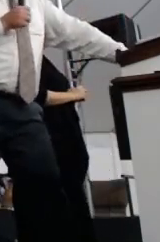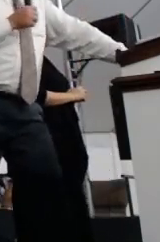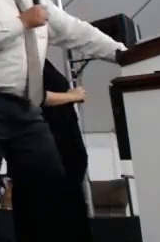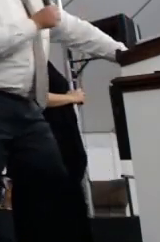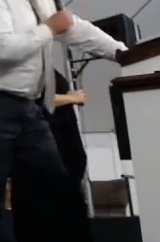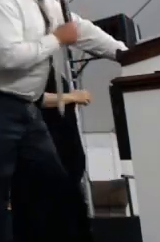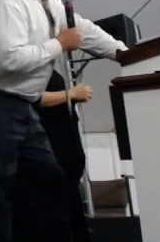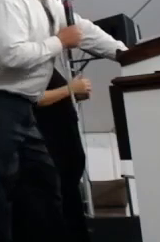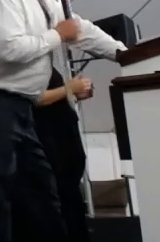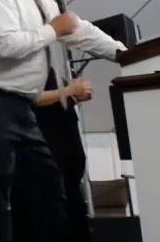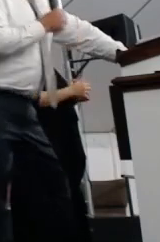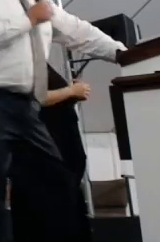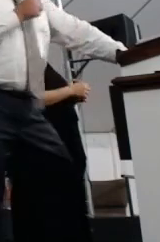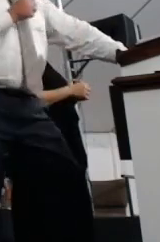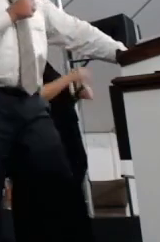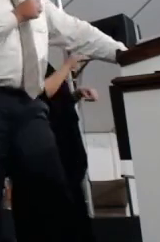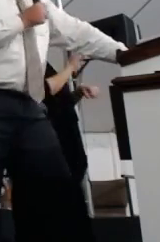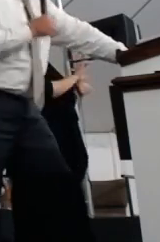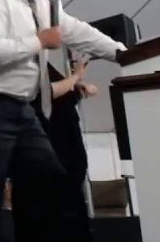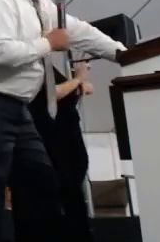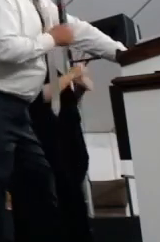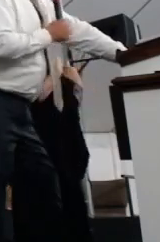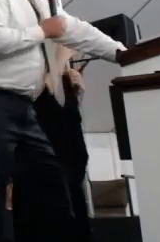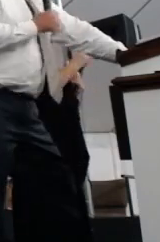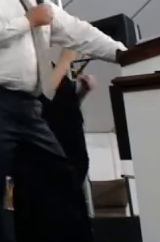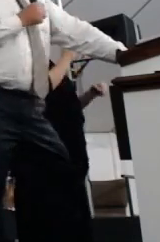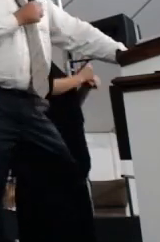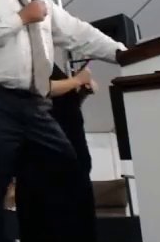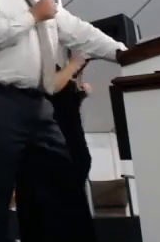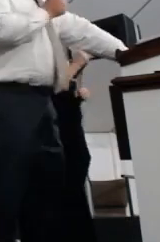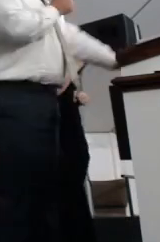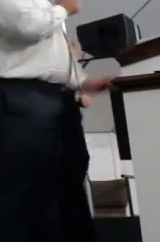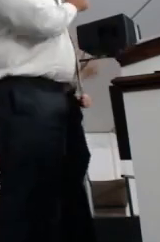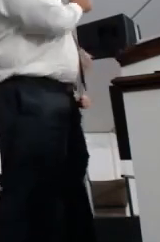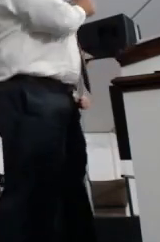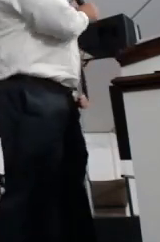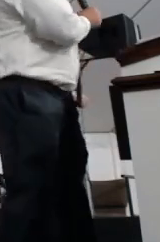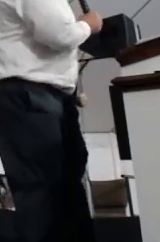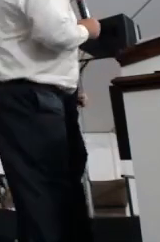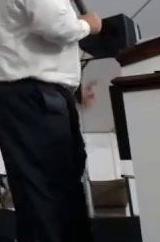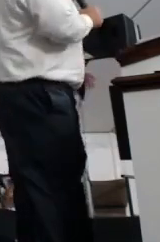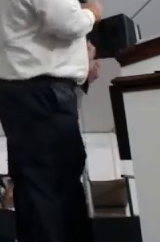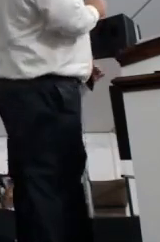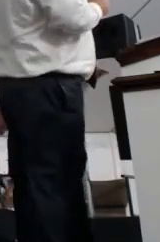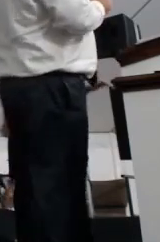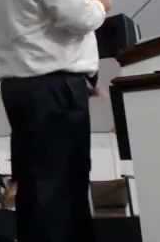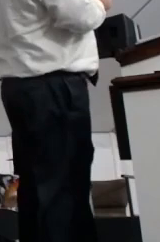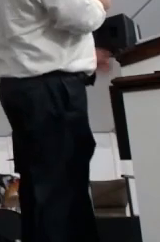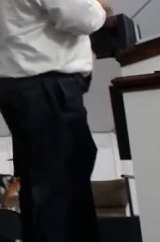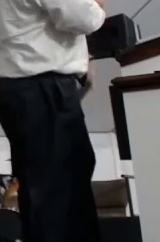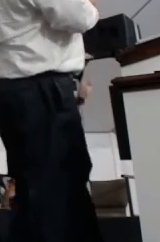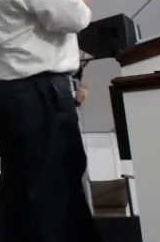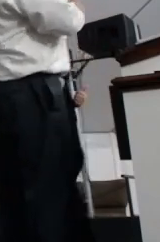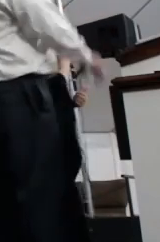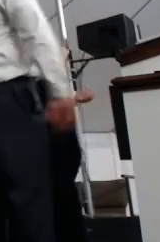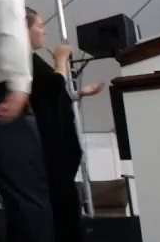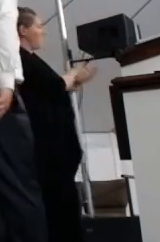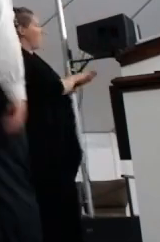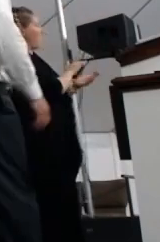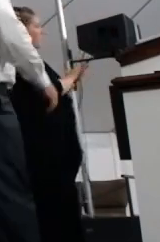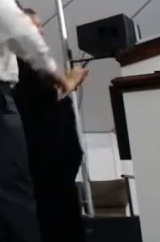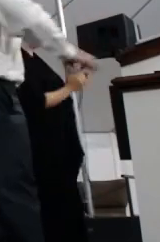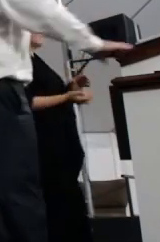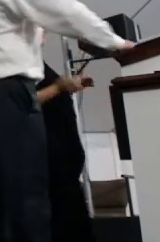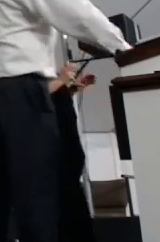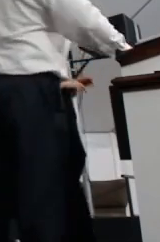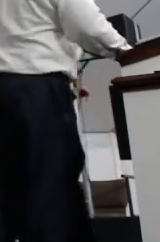I've been in this my whole life, 40 years. This is all I've known. But still yet, I yearn to be challenged. My wife and I boarded a plane just